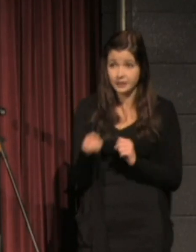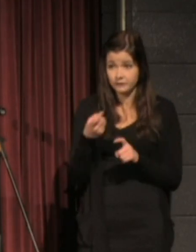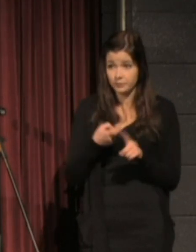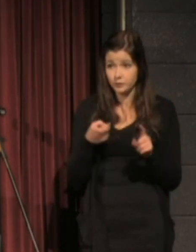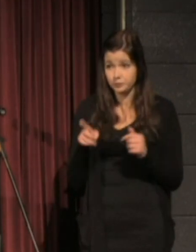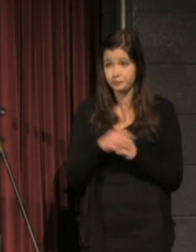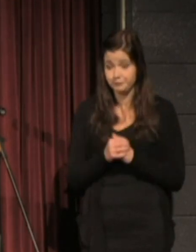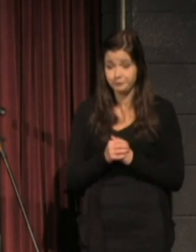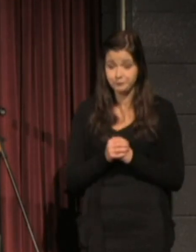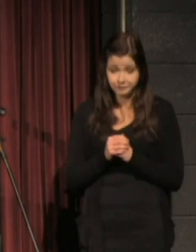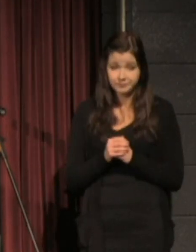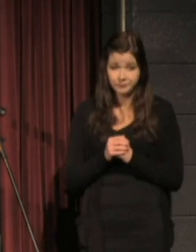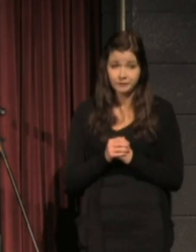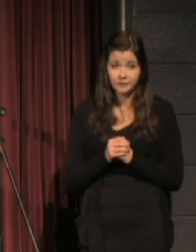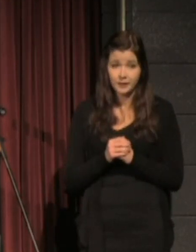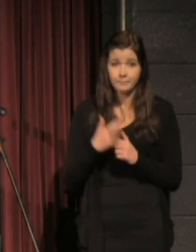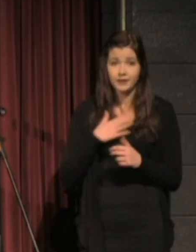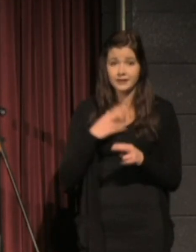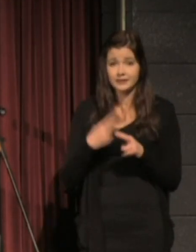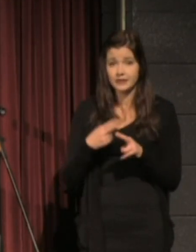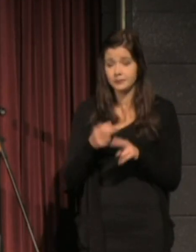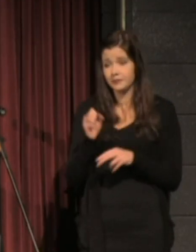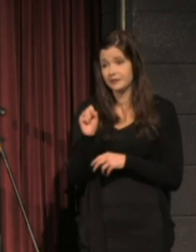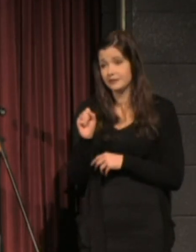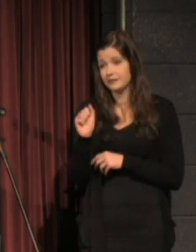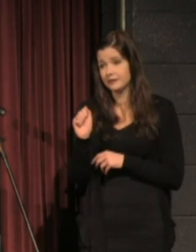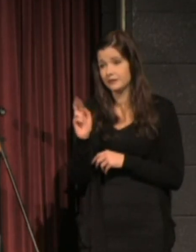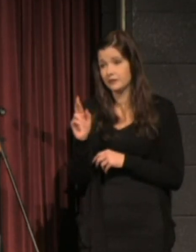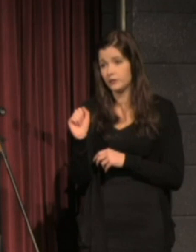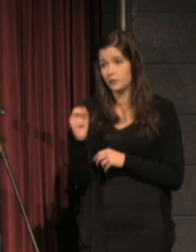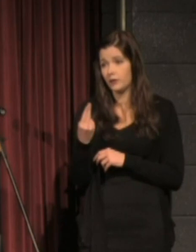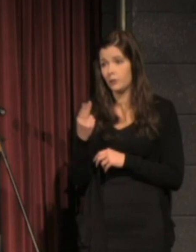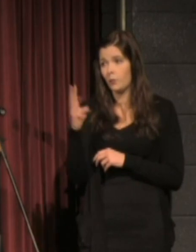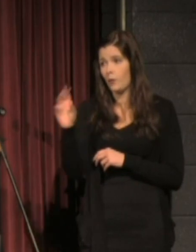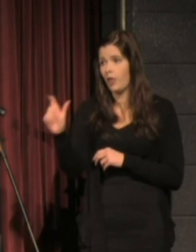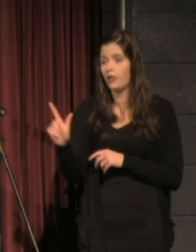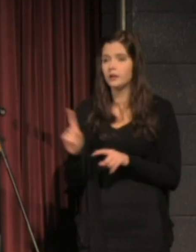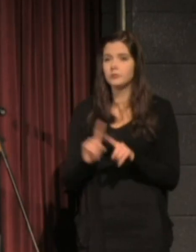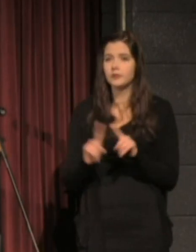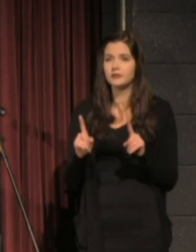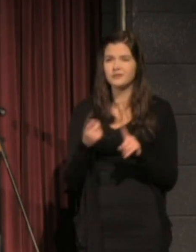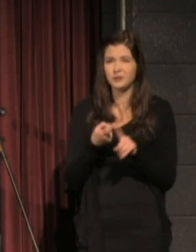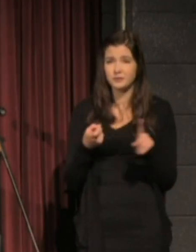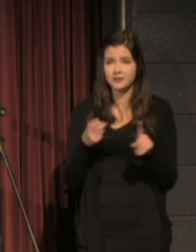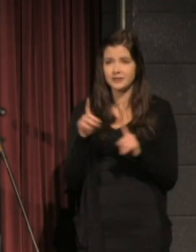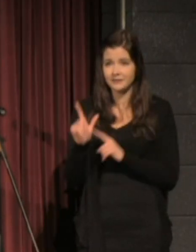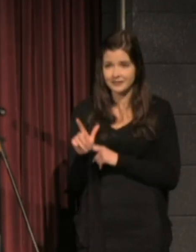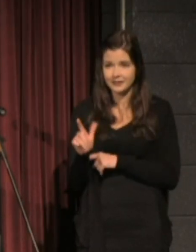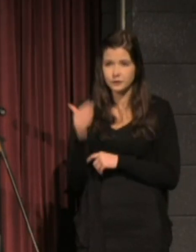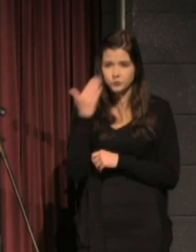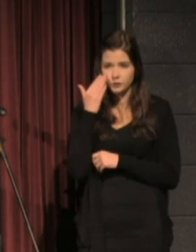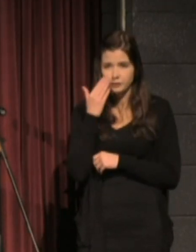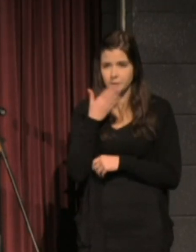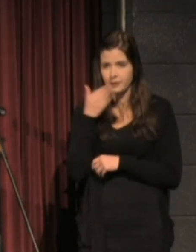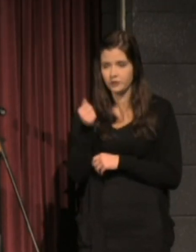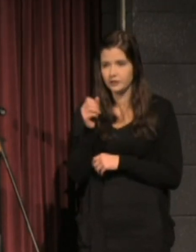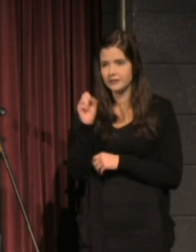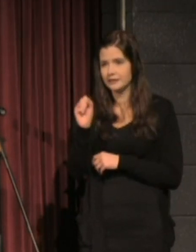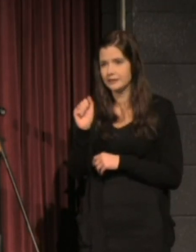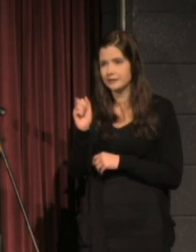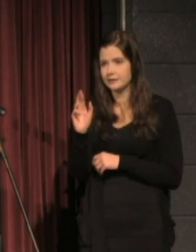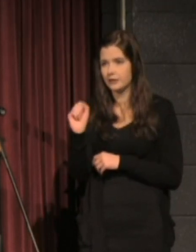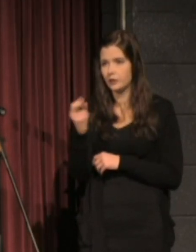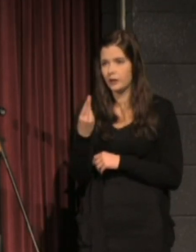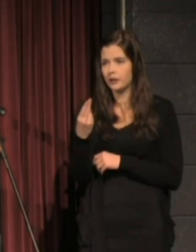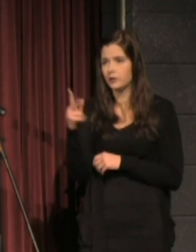you. My name is Sarah Wall, but those of you from the Devil's Lake area probably know me better as Sarah Kuntz, or